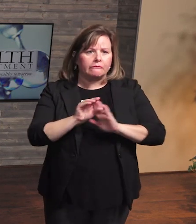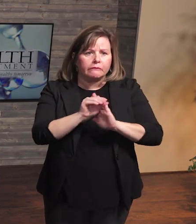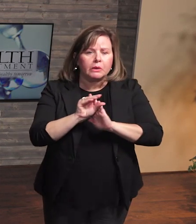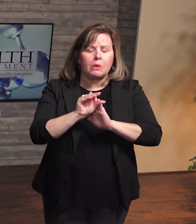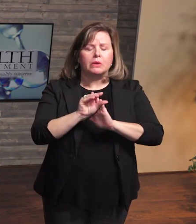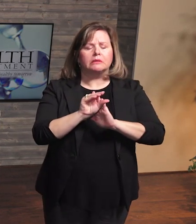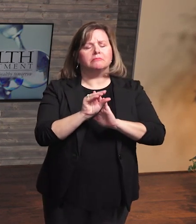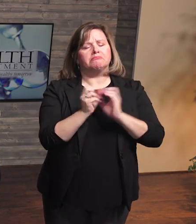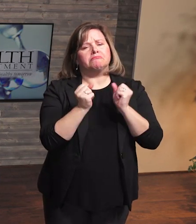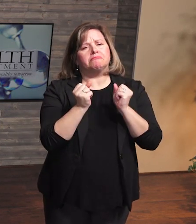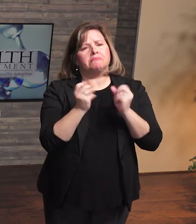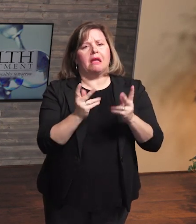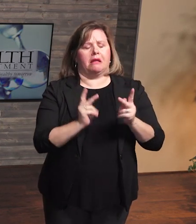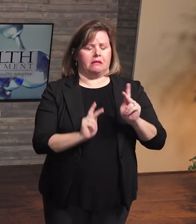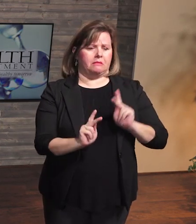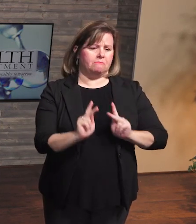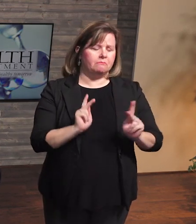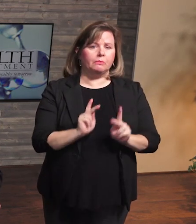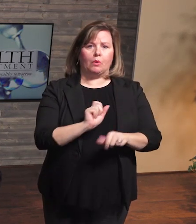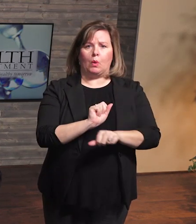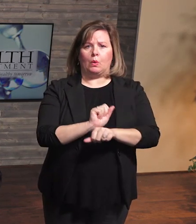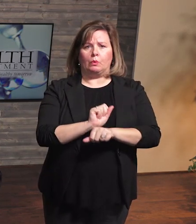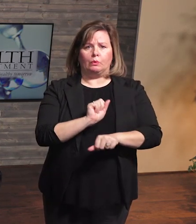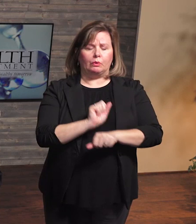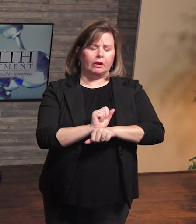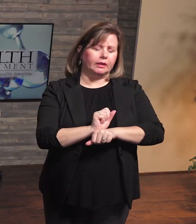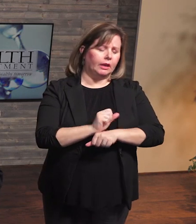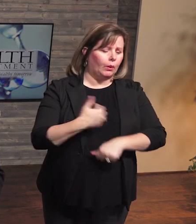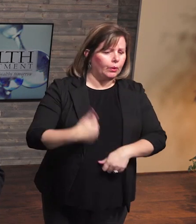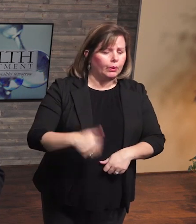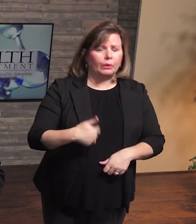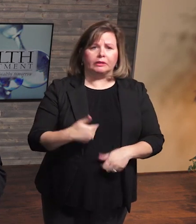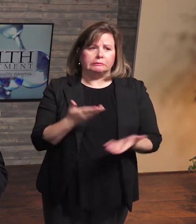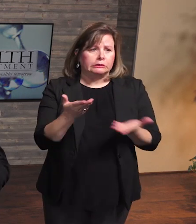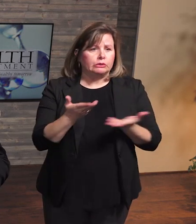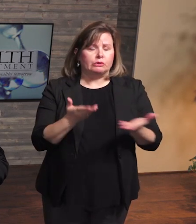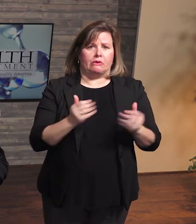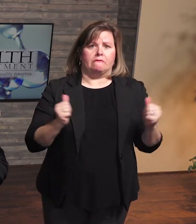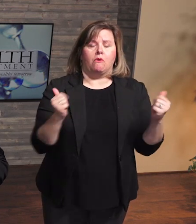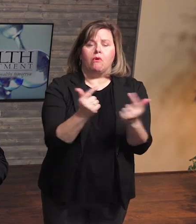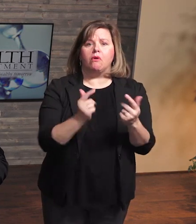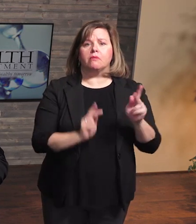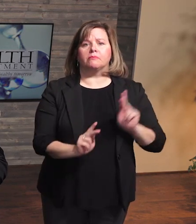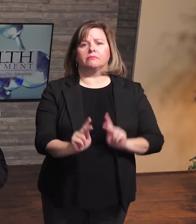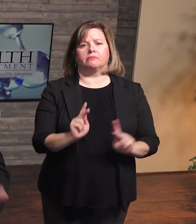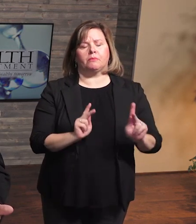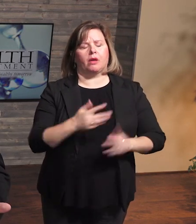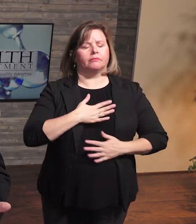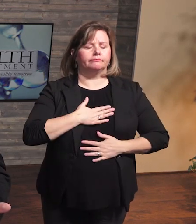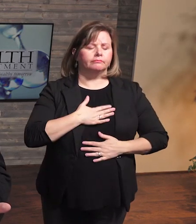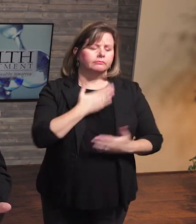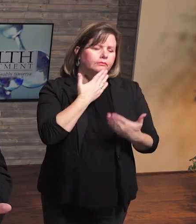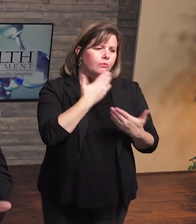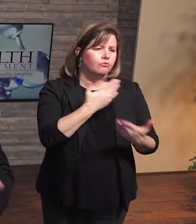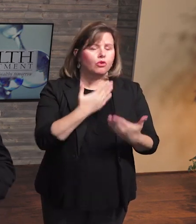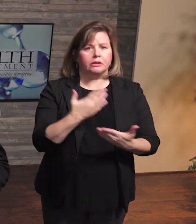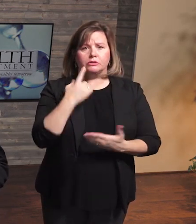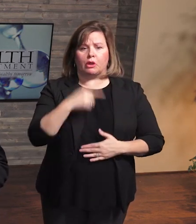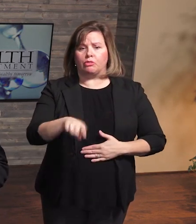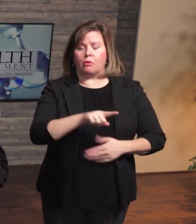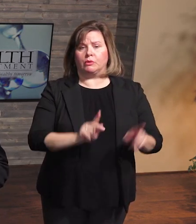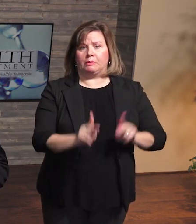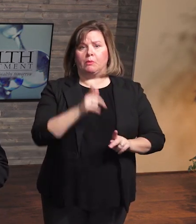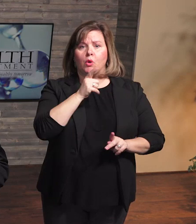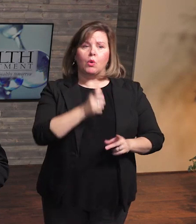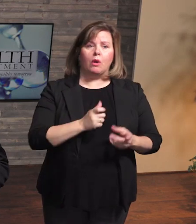many people that are working so hard to serve all of you right now. And I appreciate them so much. I hope you do also.